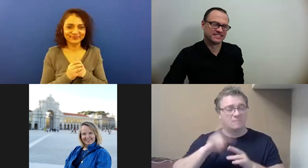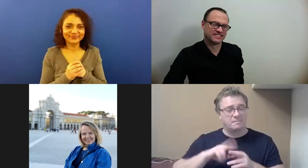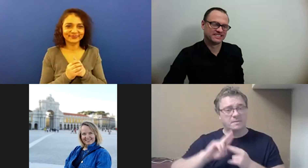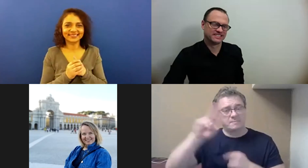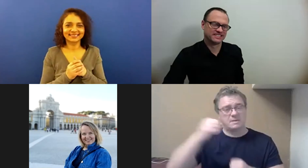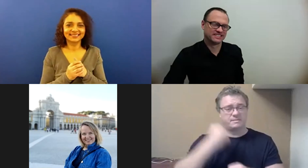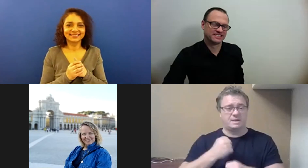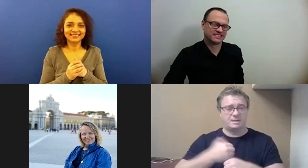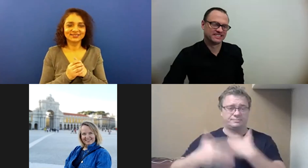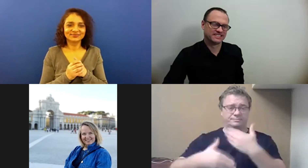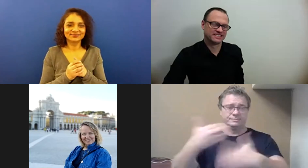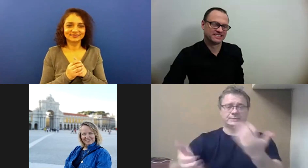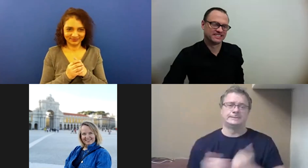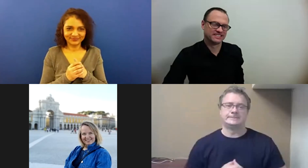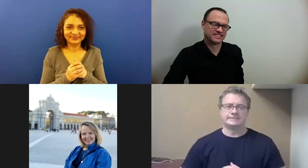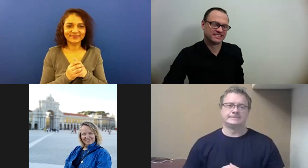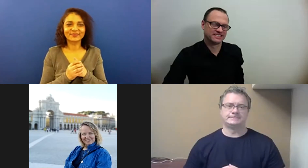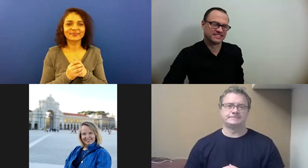So that's work for me in the future.